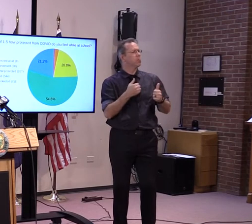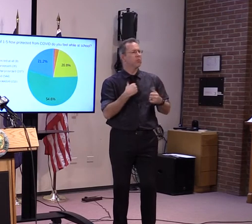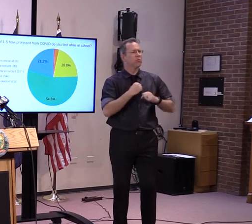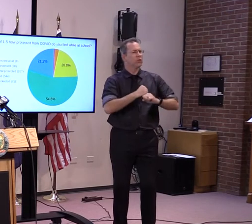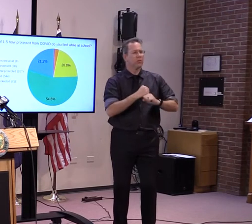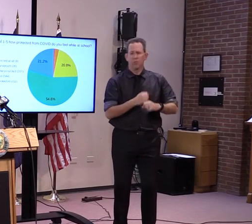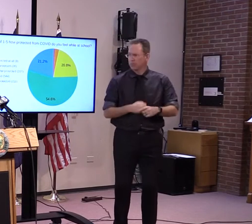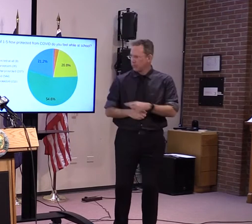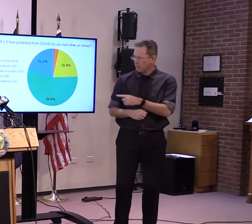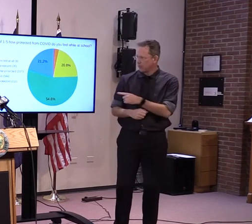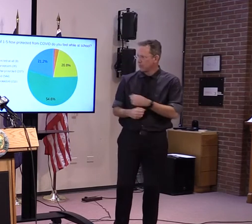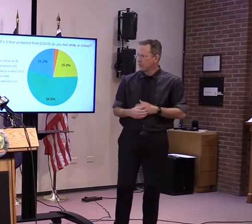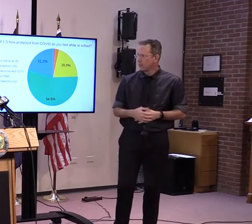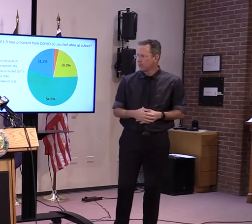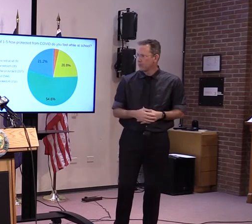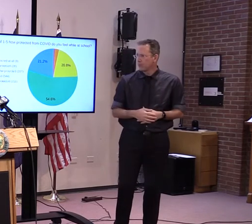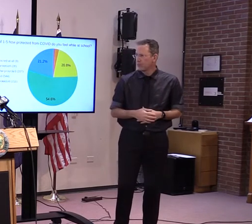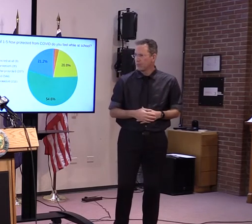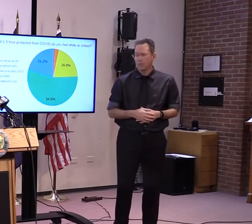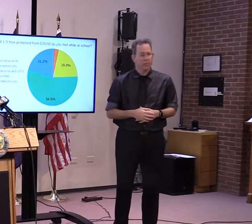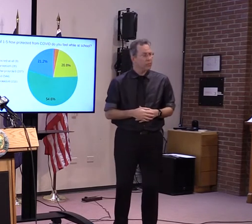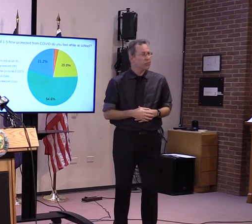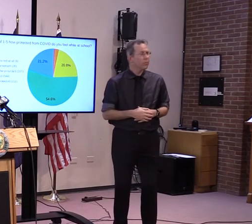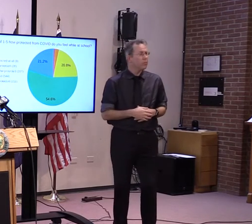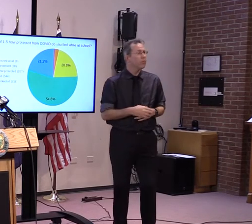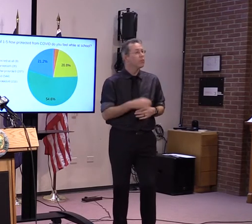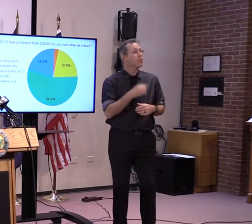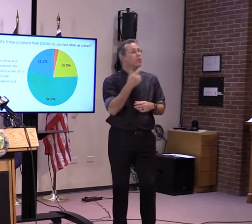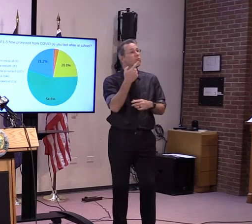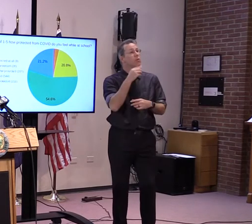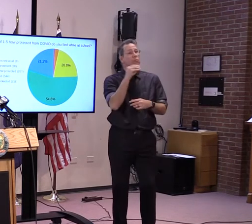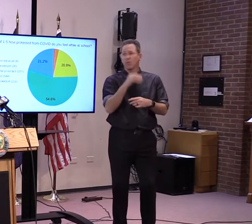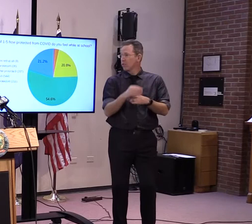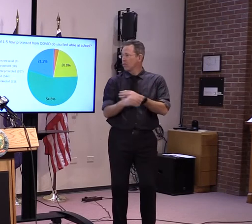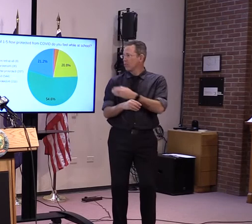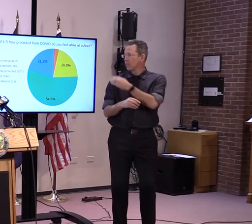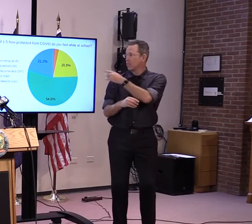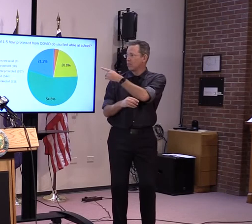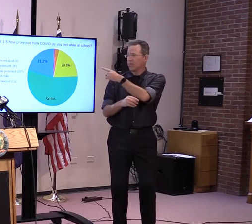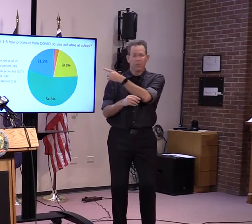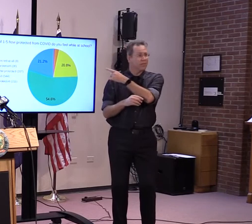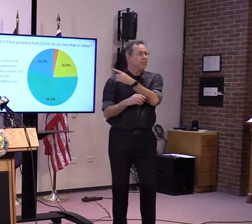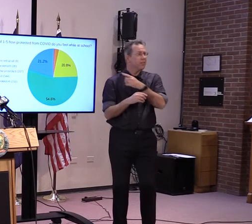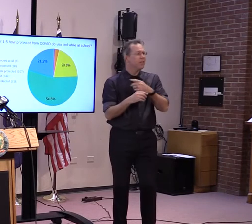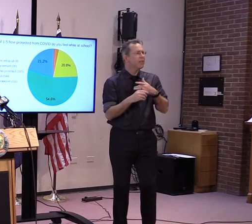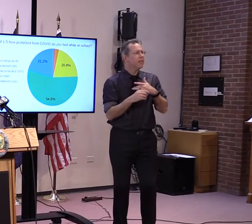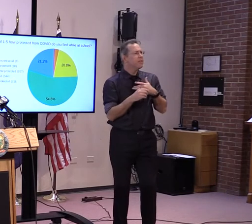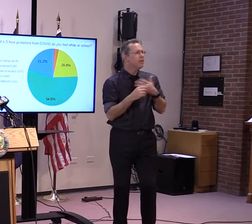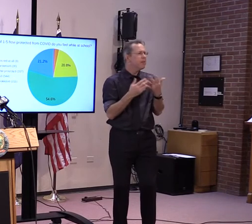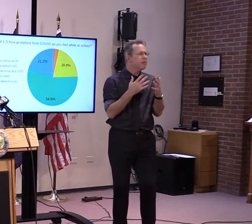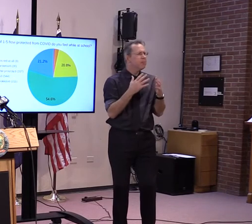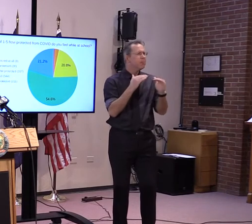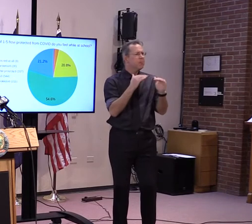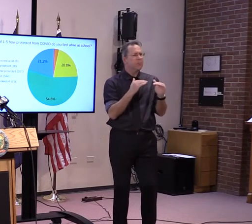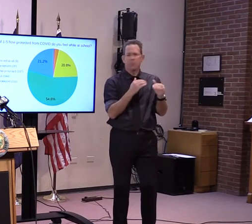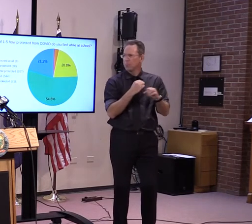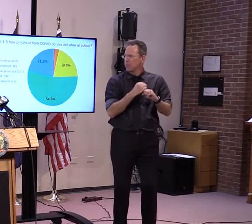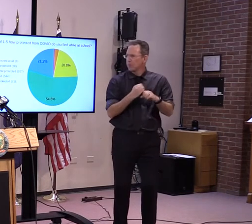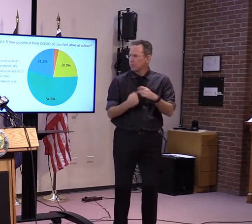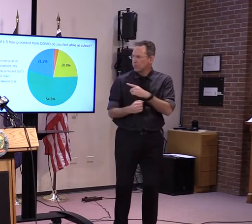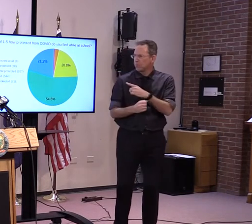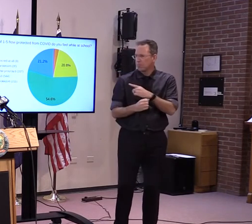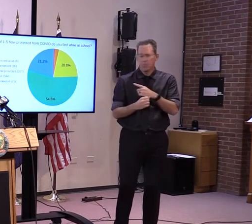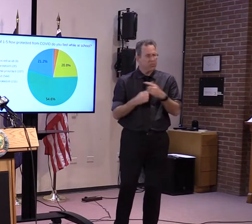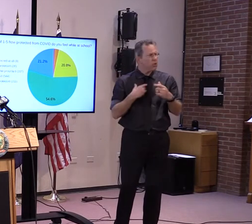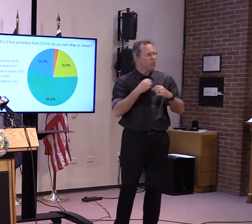21% have said that they feel super protected, and then the others feel that they're very protected, not really protected, which